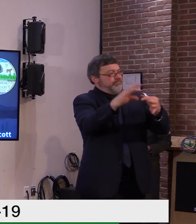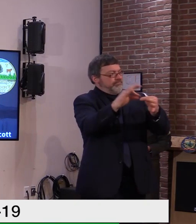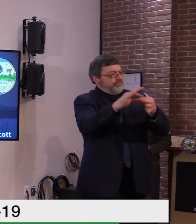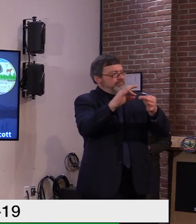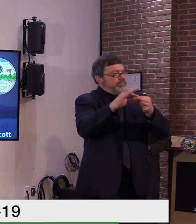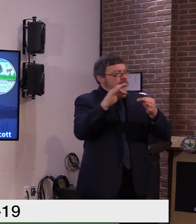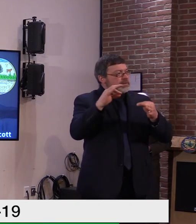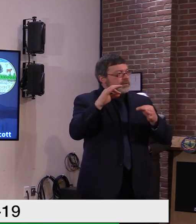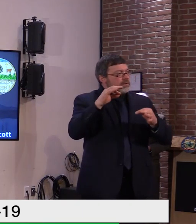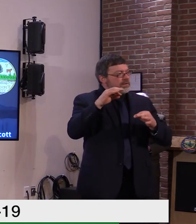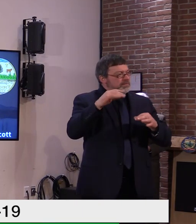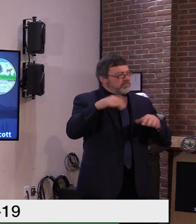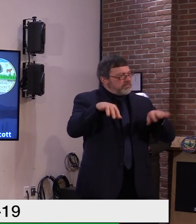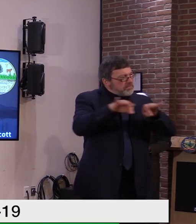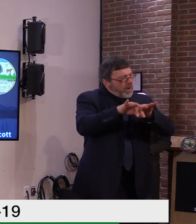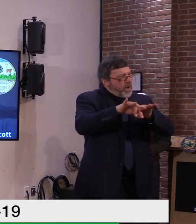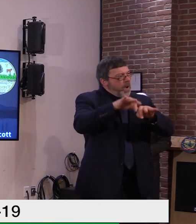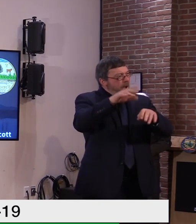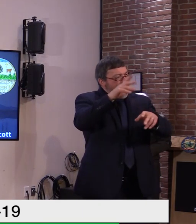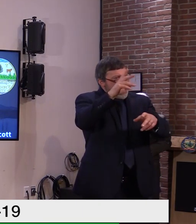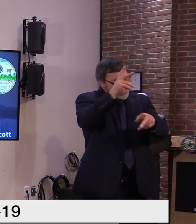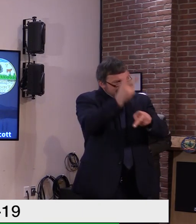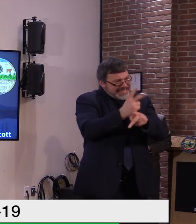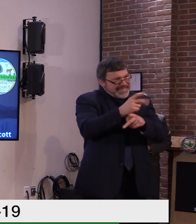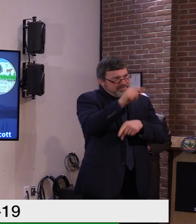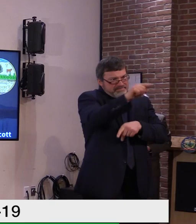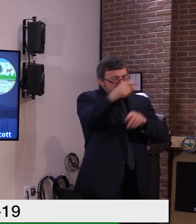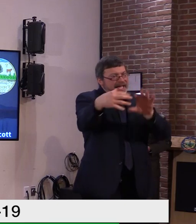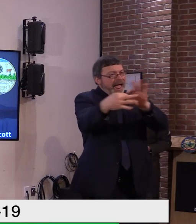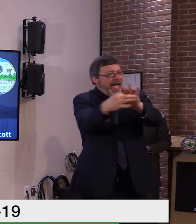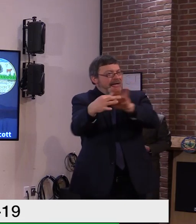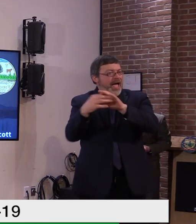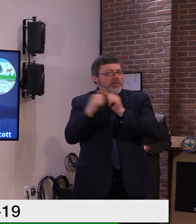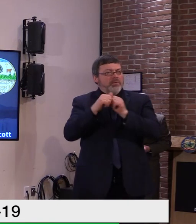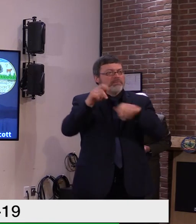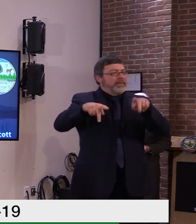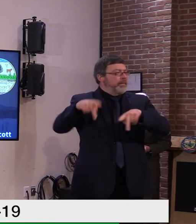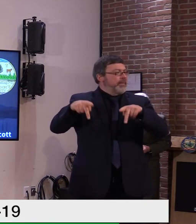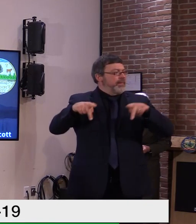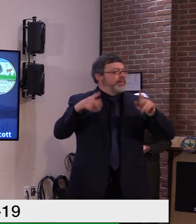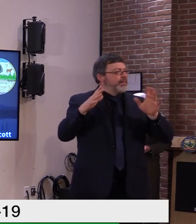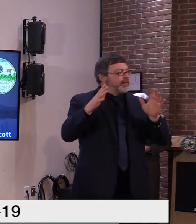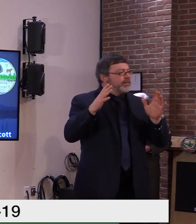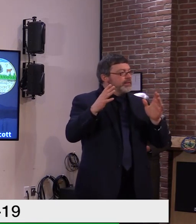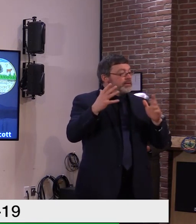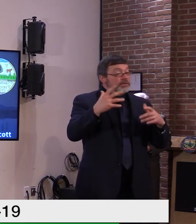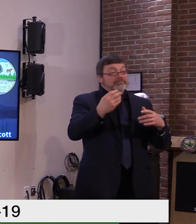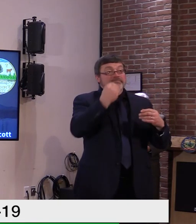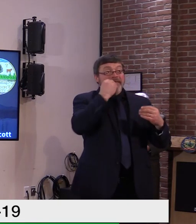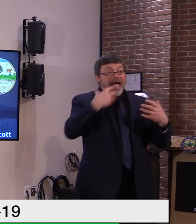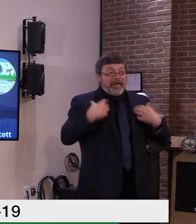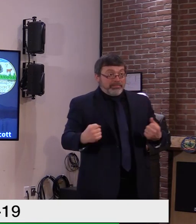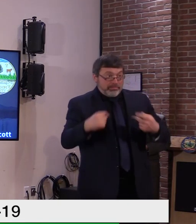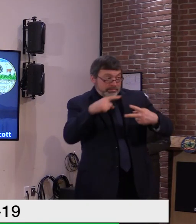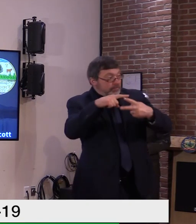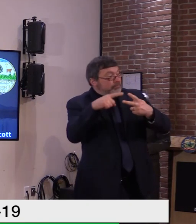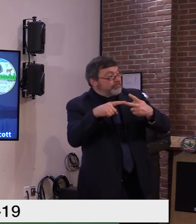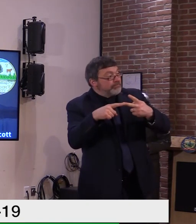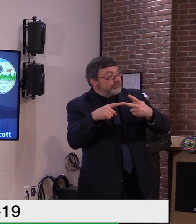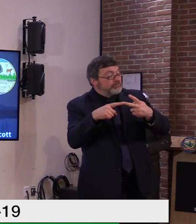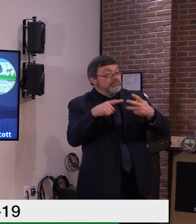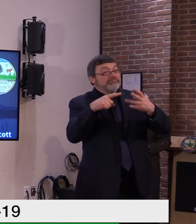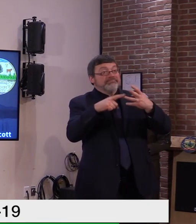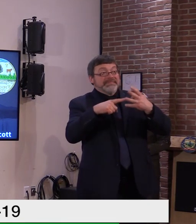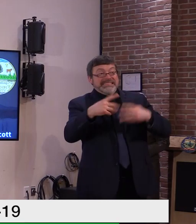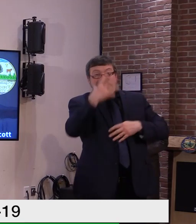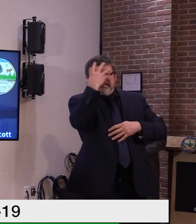and schedules. Exercise, eat healthy, get enough sleep. Reach out for support,